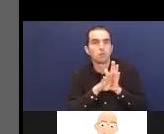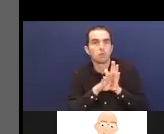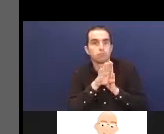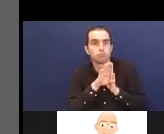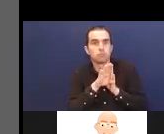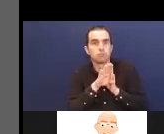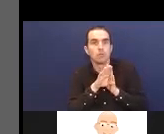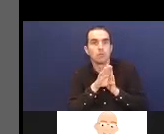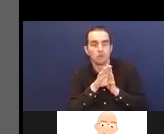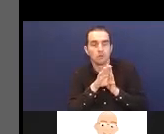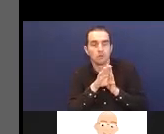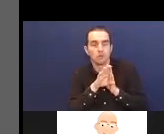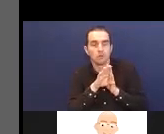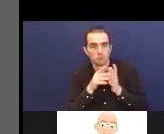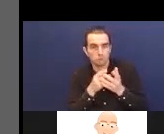disability.